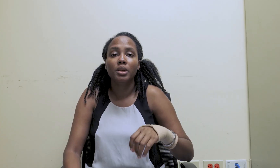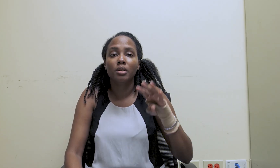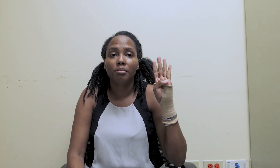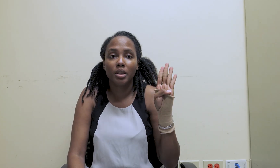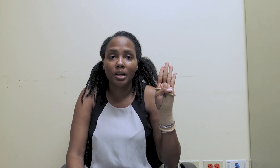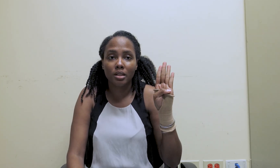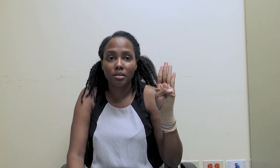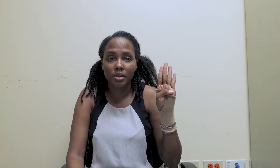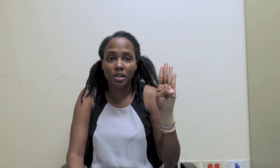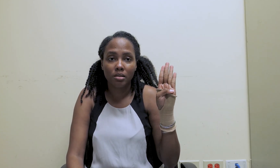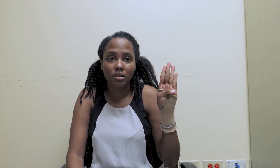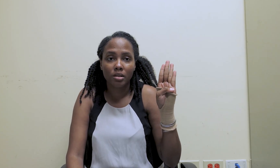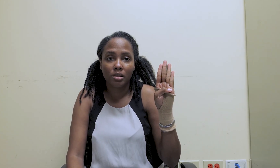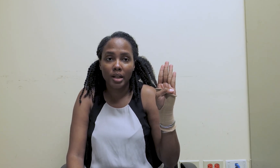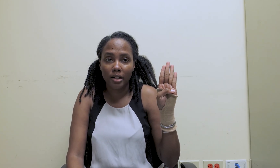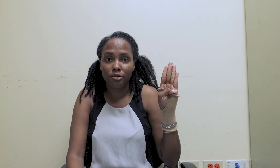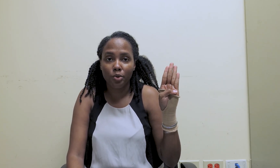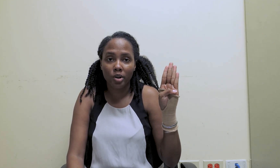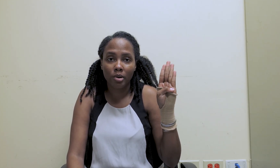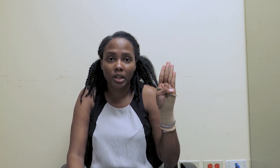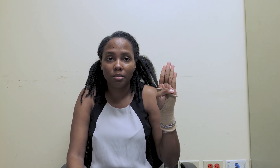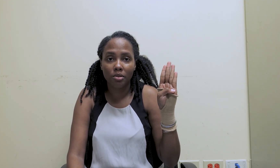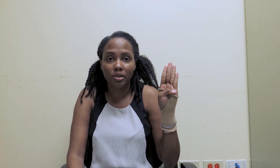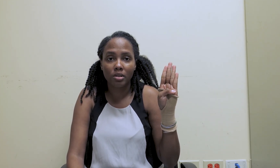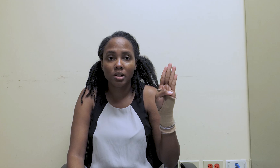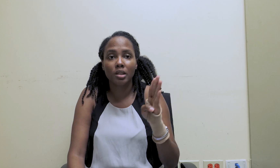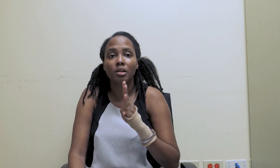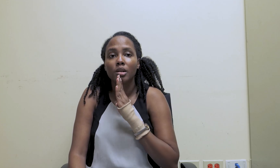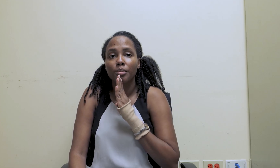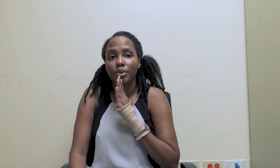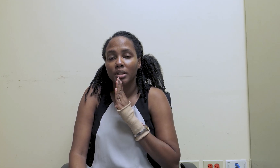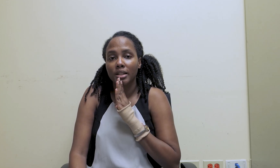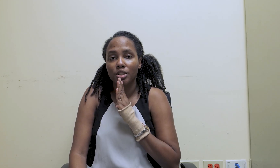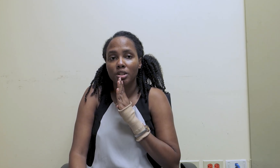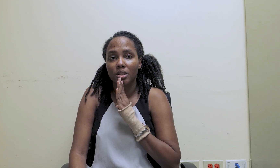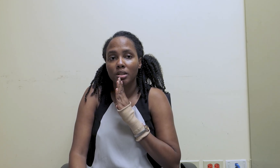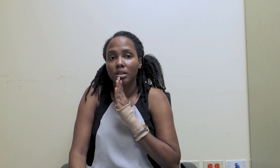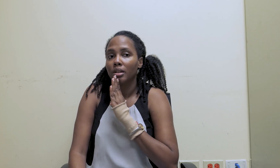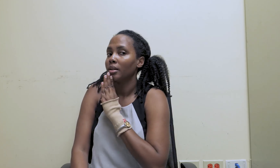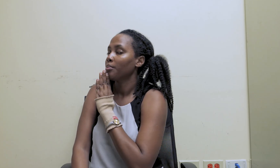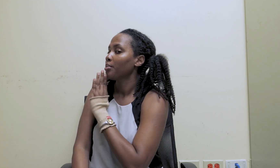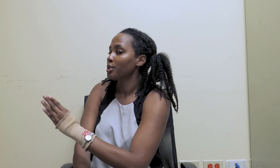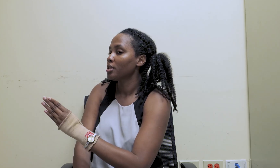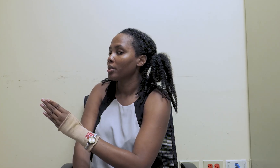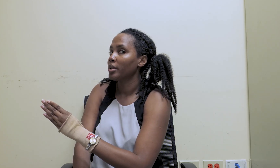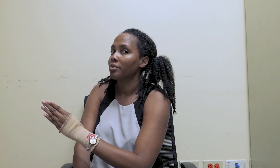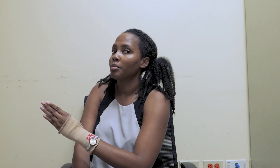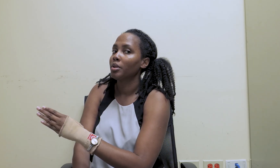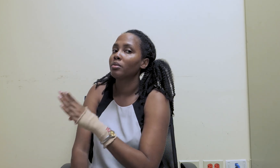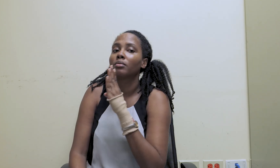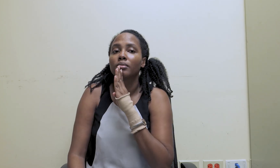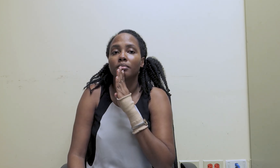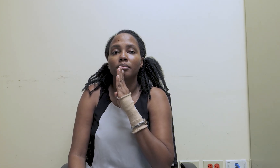B, meet the letter B. It's like 4, but keep the fingers together. Put it at your chin and push it away from you.